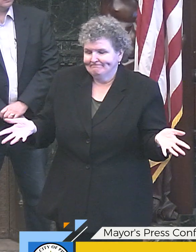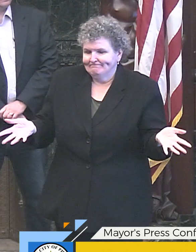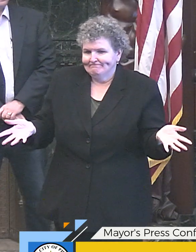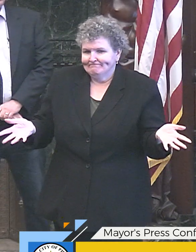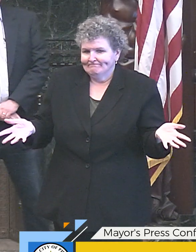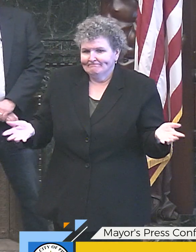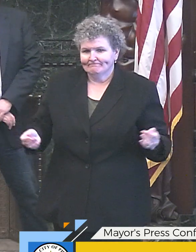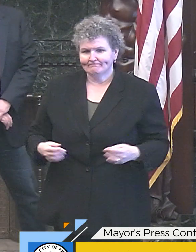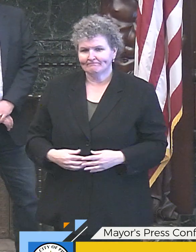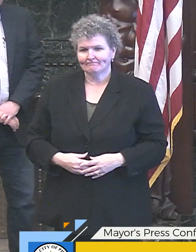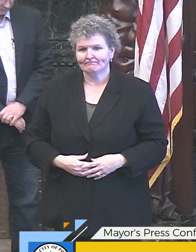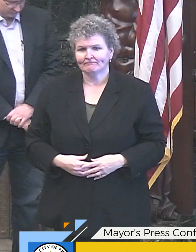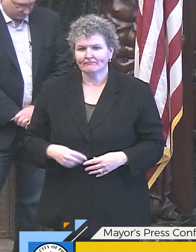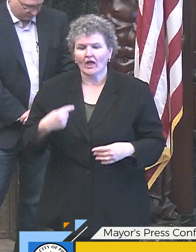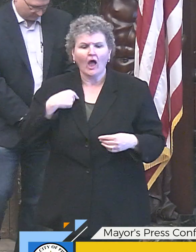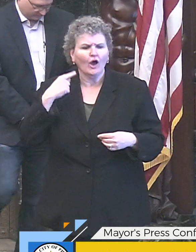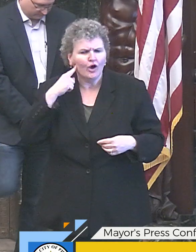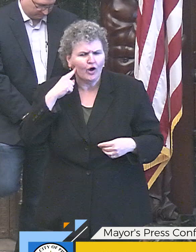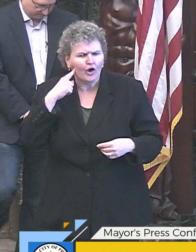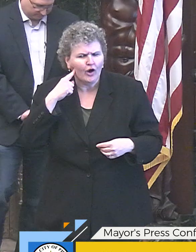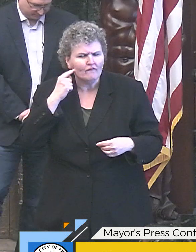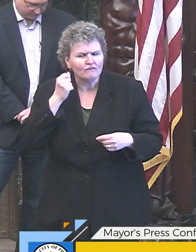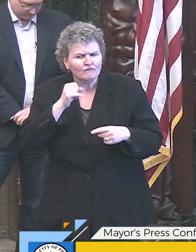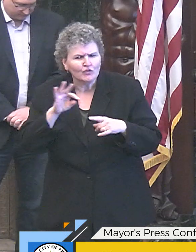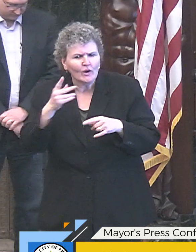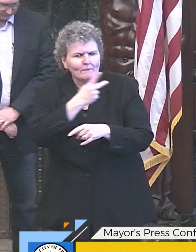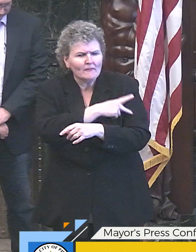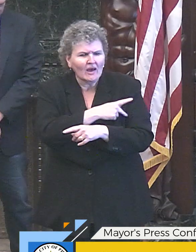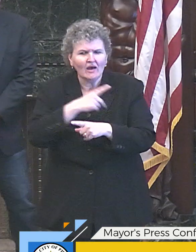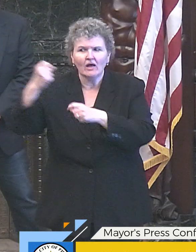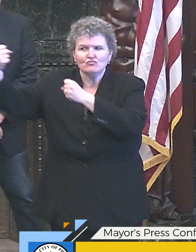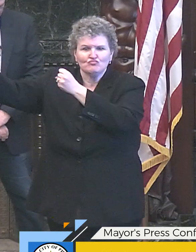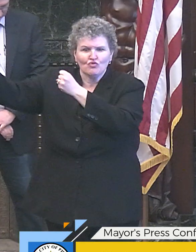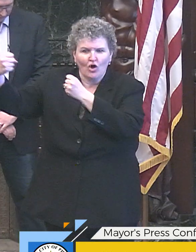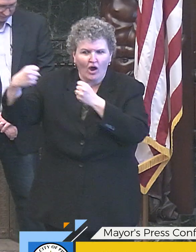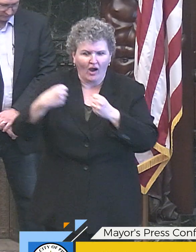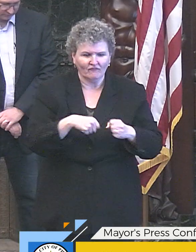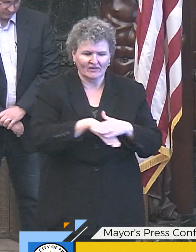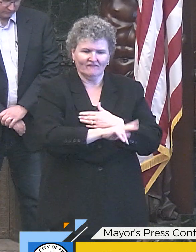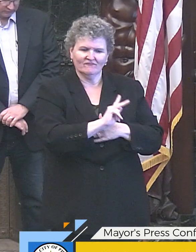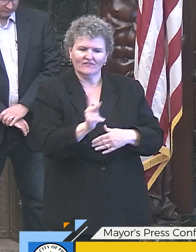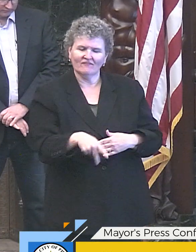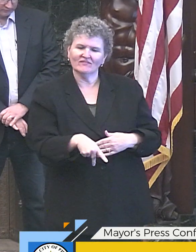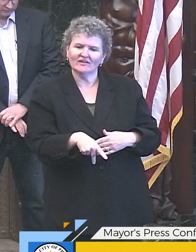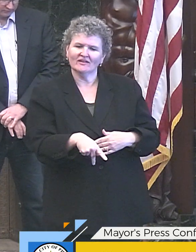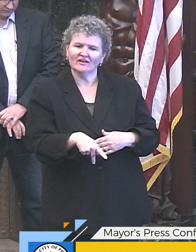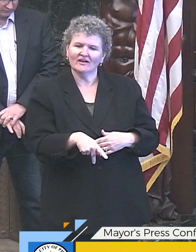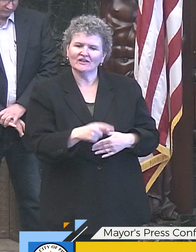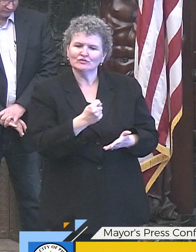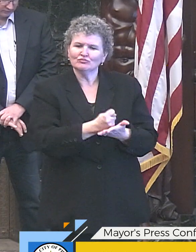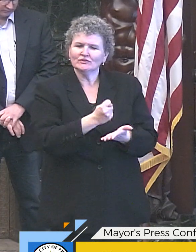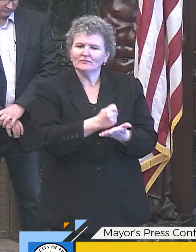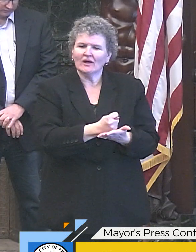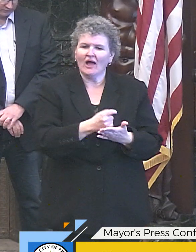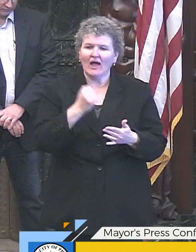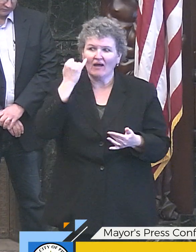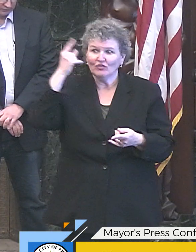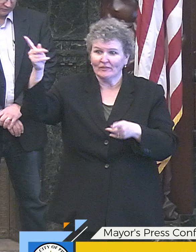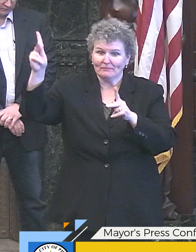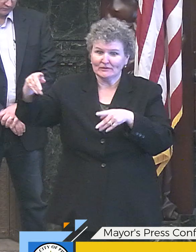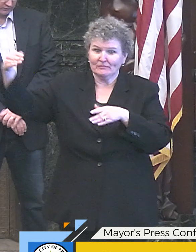have heard of some patients coming from elsewhere to Philadelphia hospitals, either on their own or having been transferred. And given